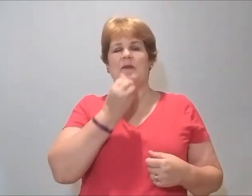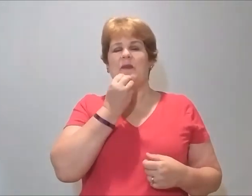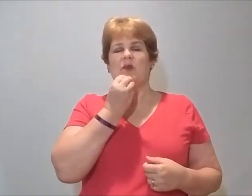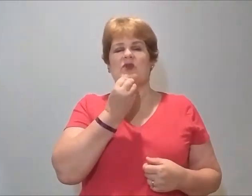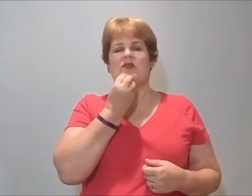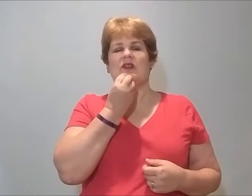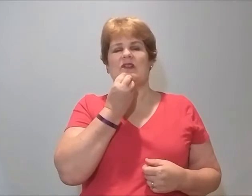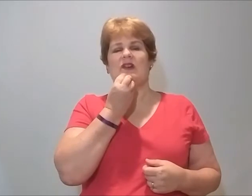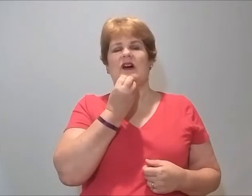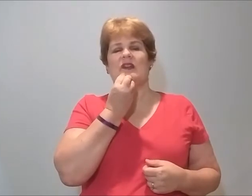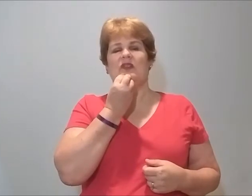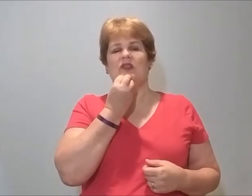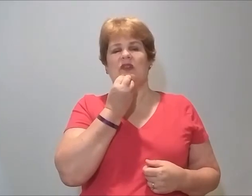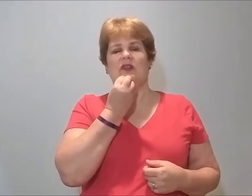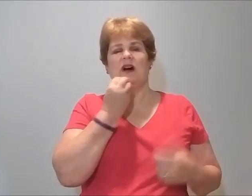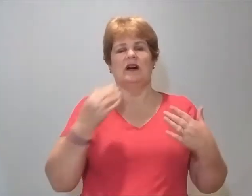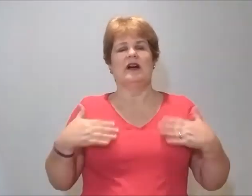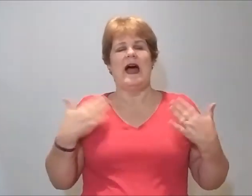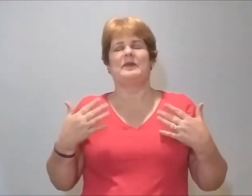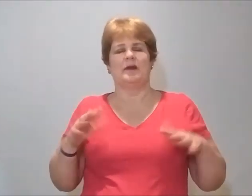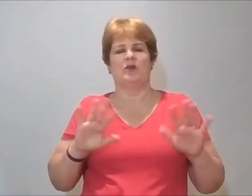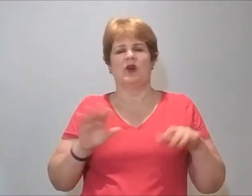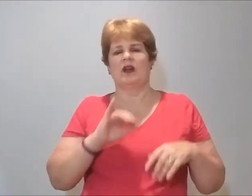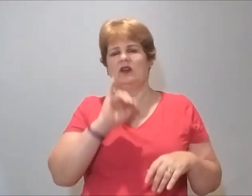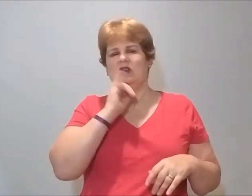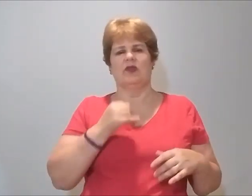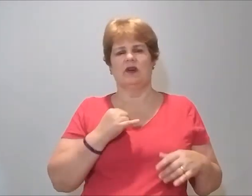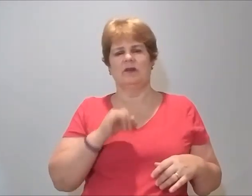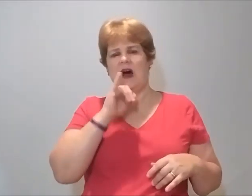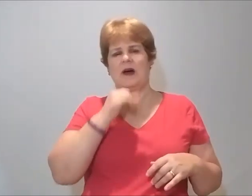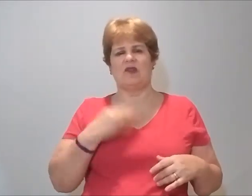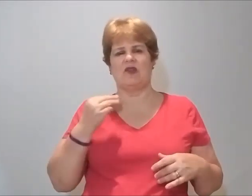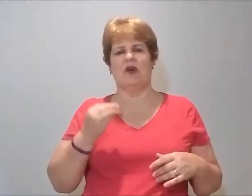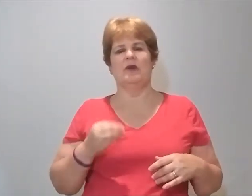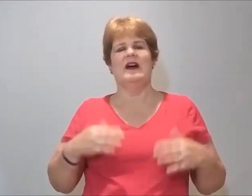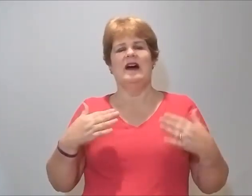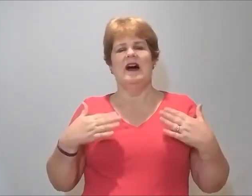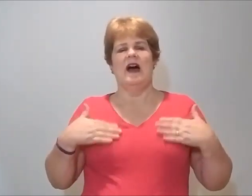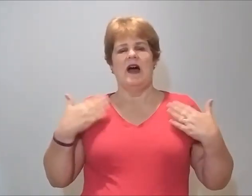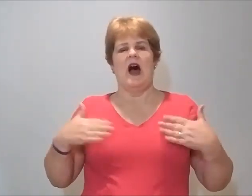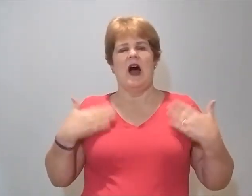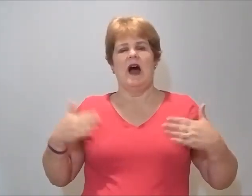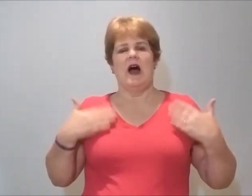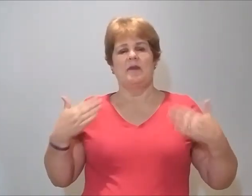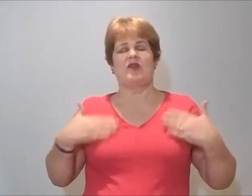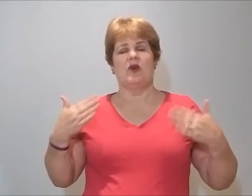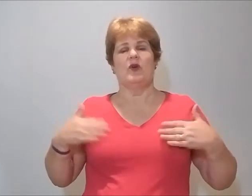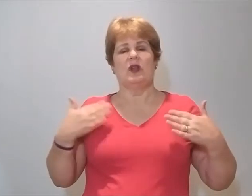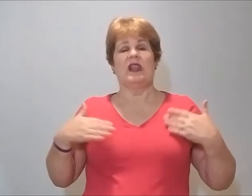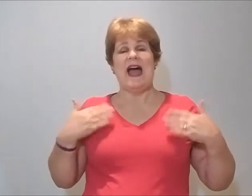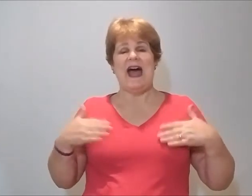We're just going to sign happy. We're not going to do the I'm so. I'm so